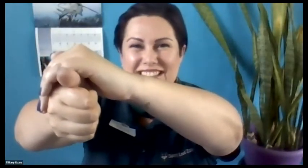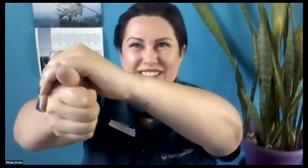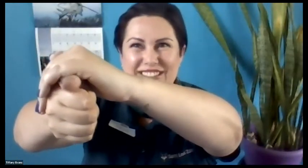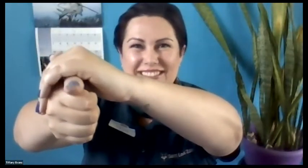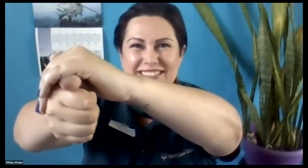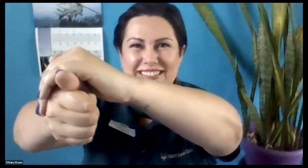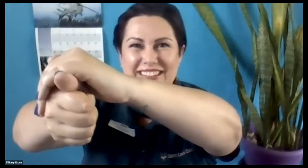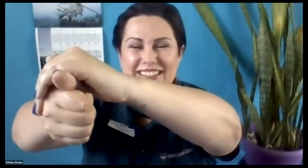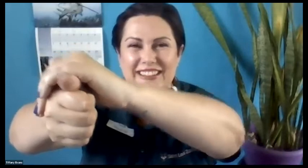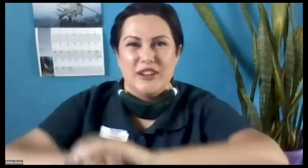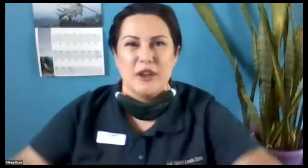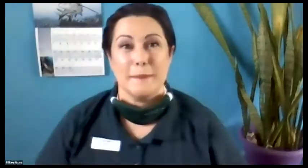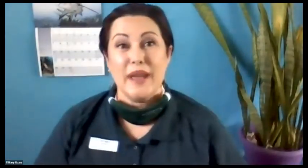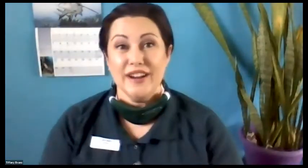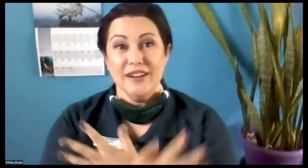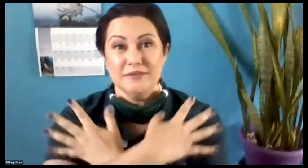turtle. Bear.